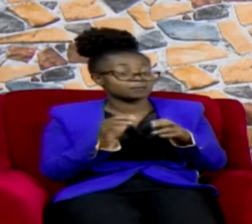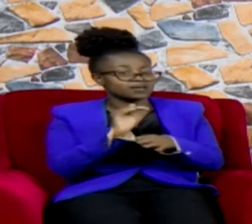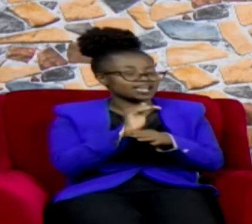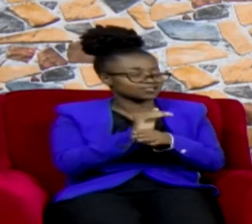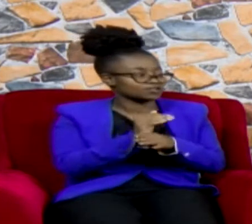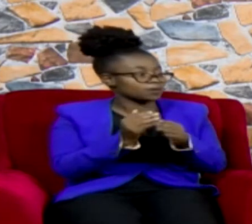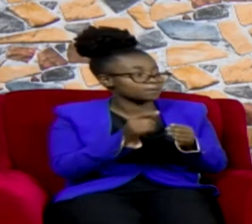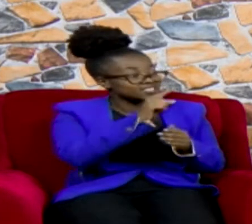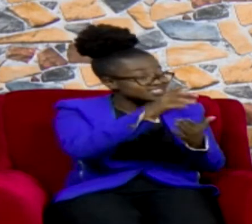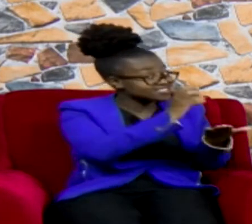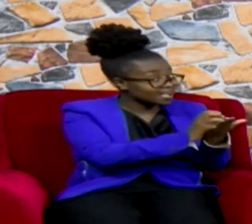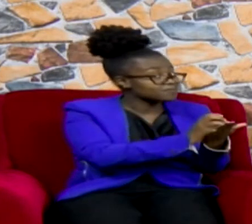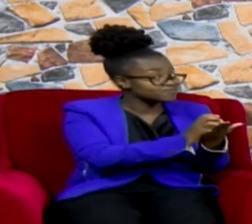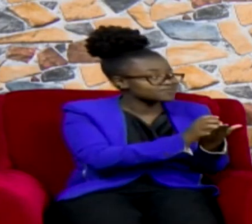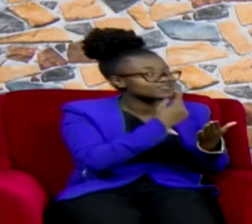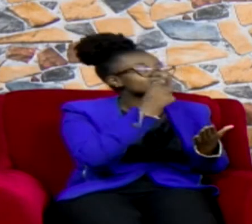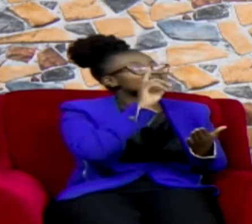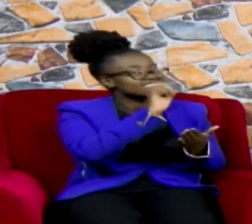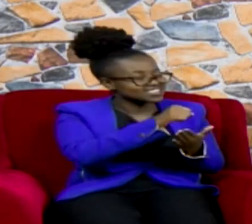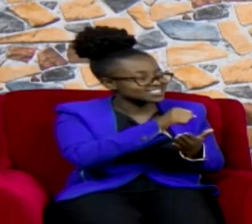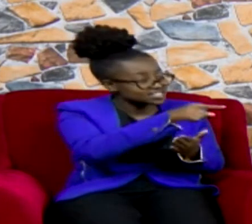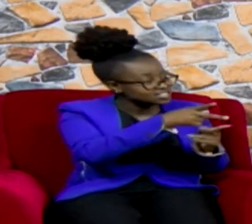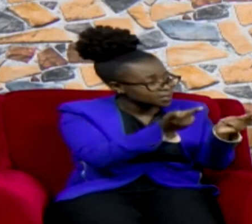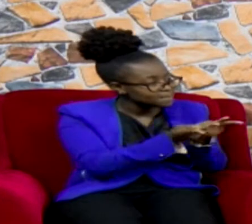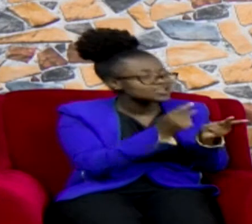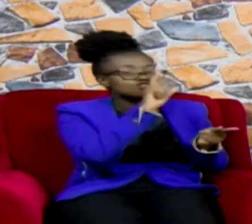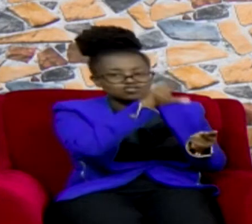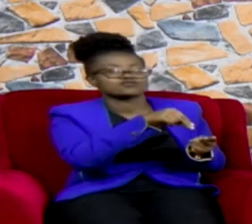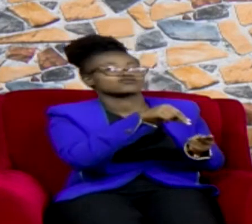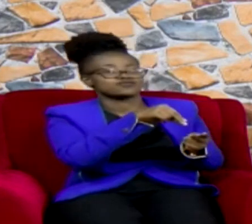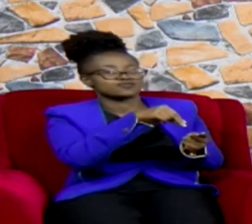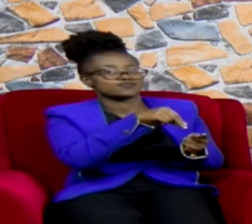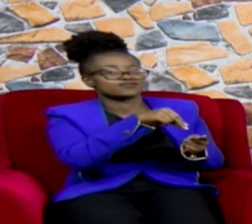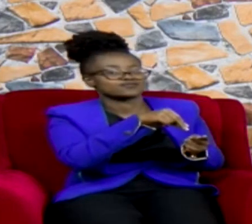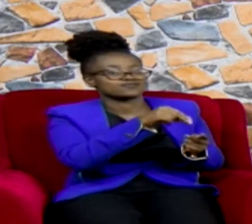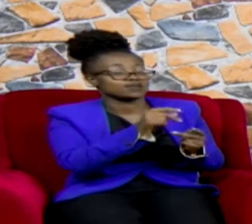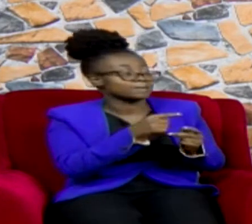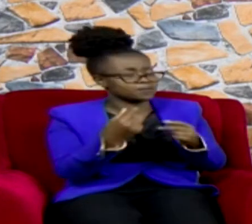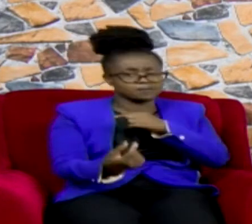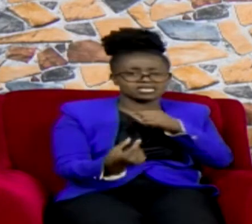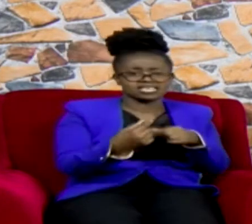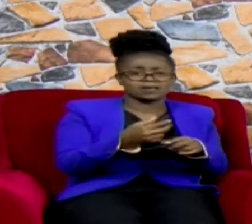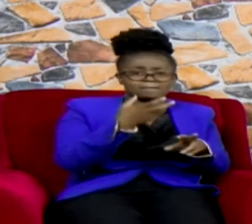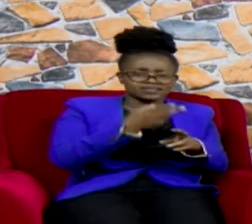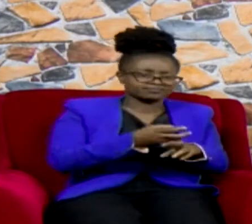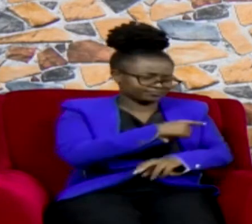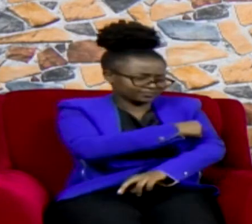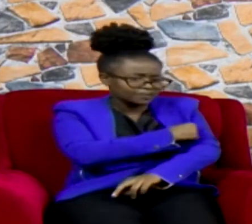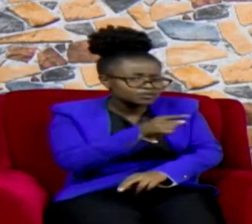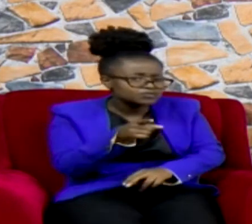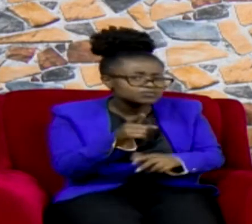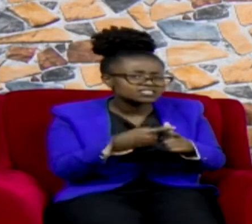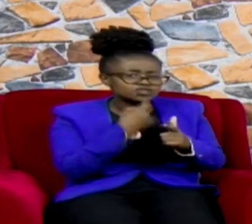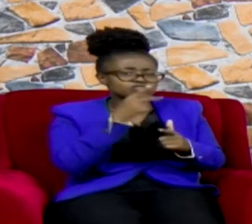you, is this a cup? Yes. Is this a plate? No. Good. I pinch you, Mm-hmm. you say